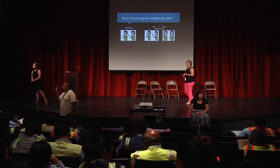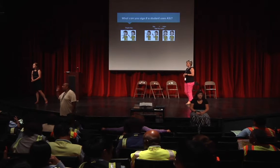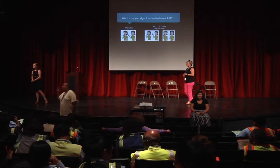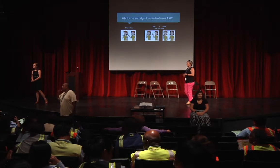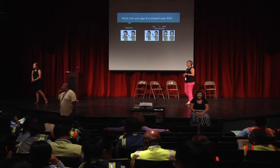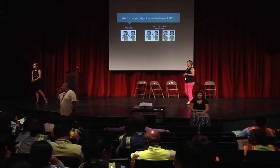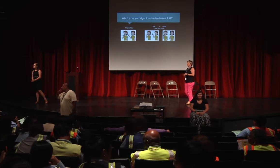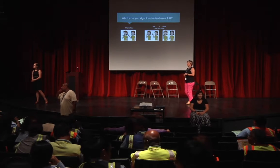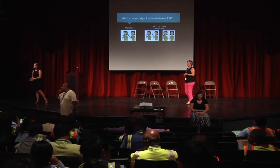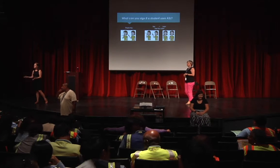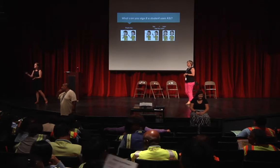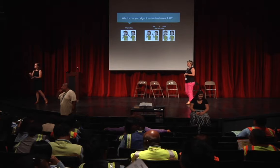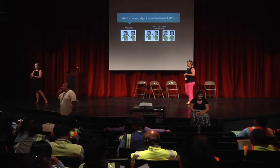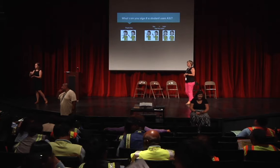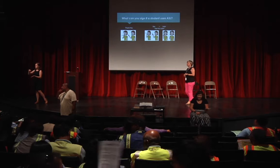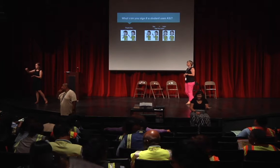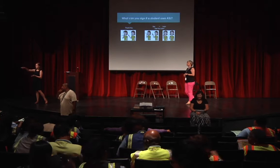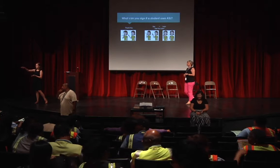But there's not a lot of bus on. I'm dancing.